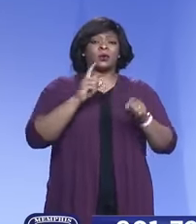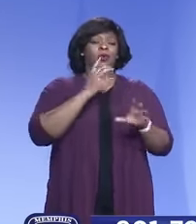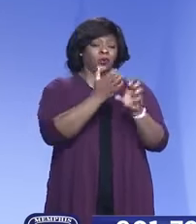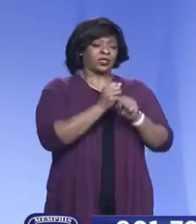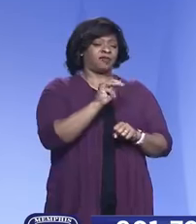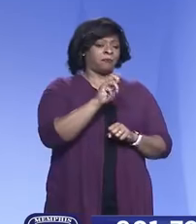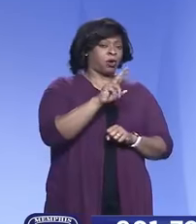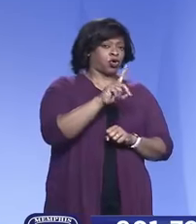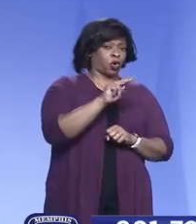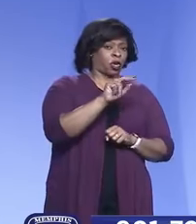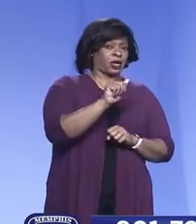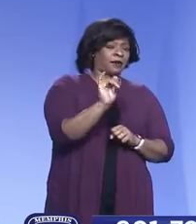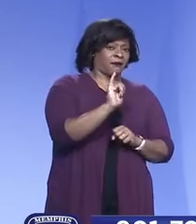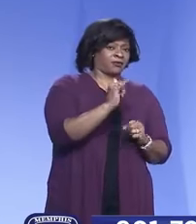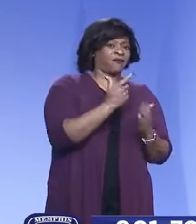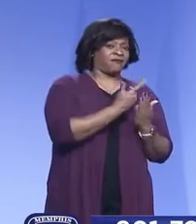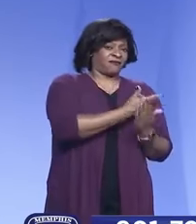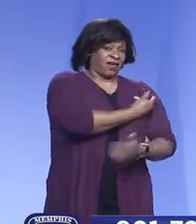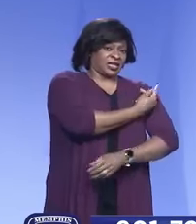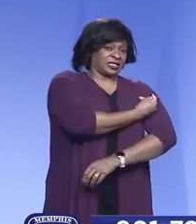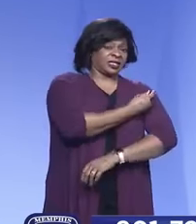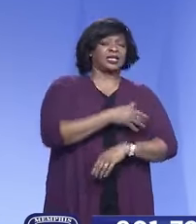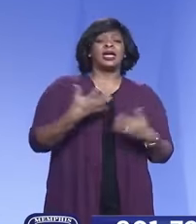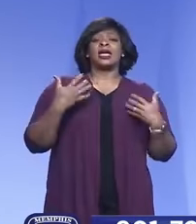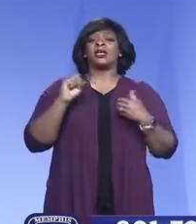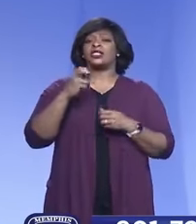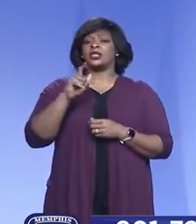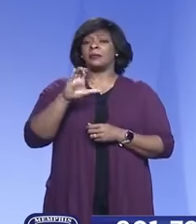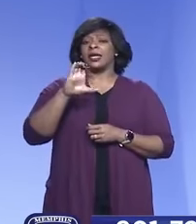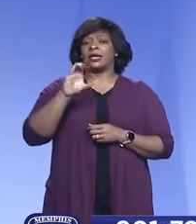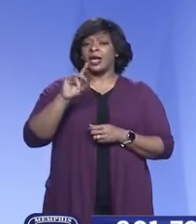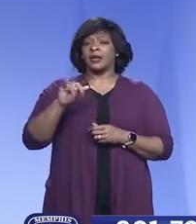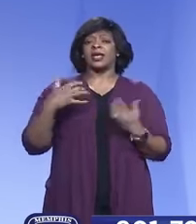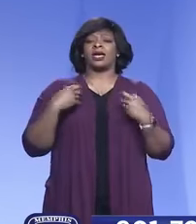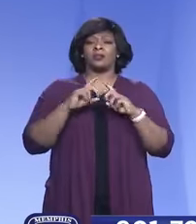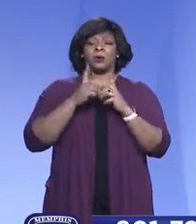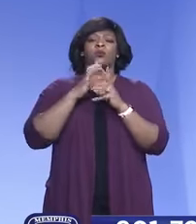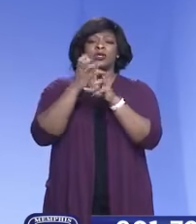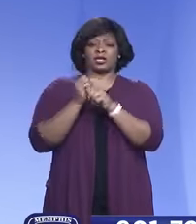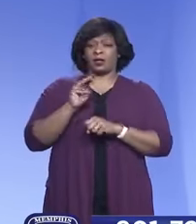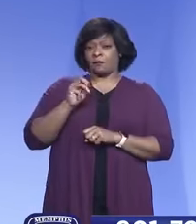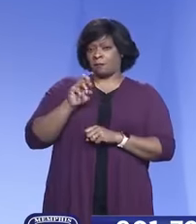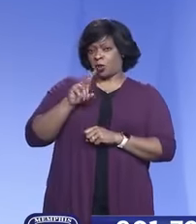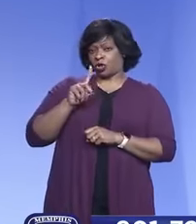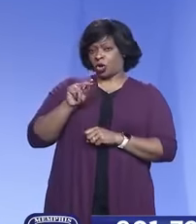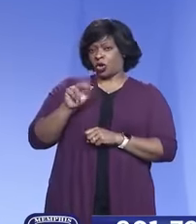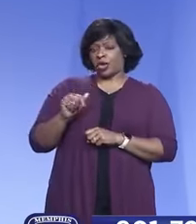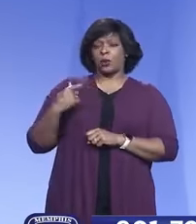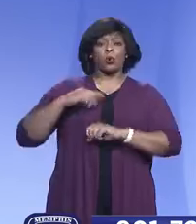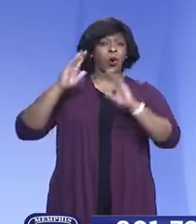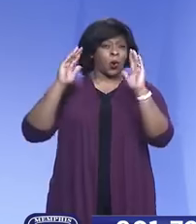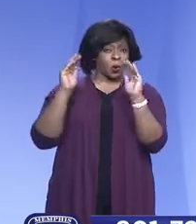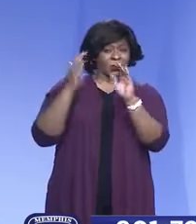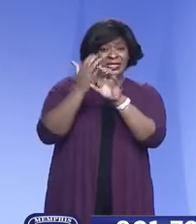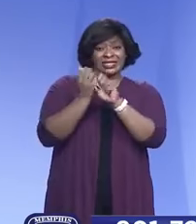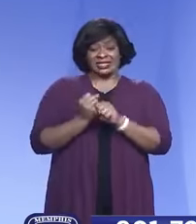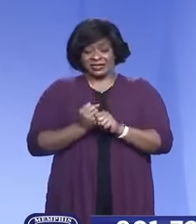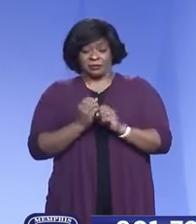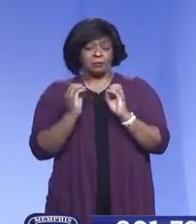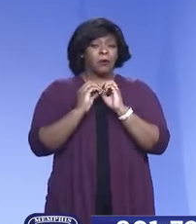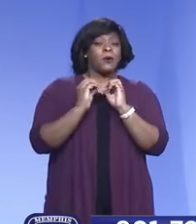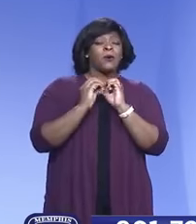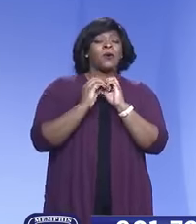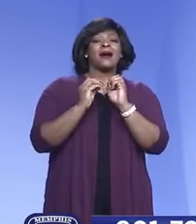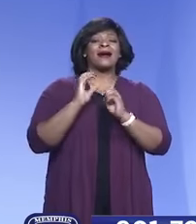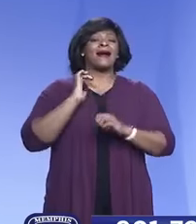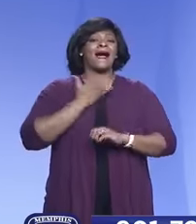as well. The Shelby County Health Department will receive Moderna as well. We anticipate beginning to receive some